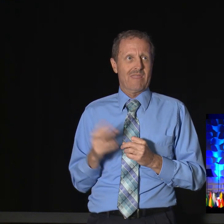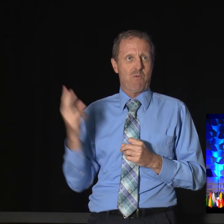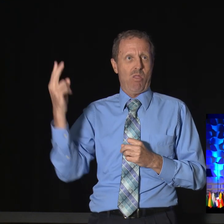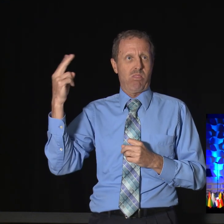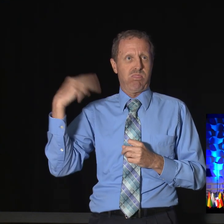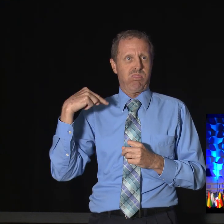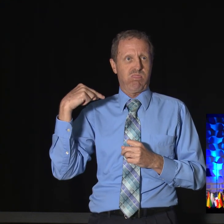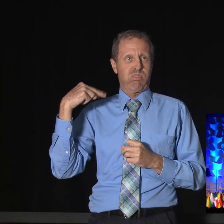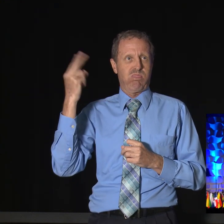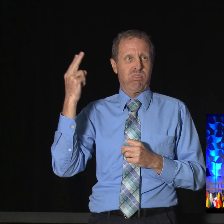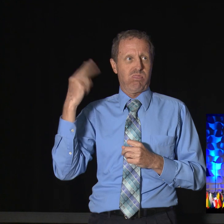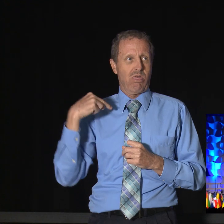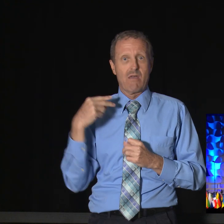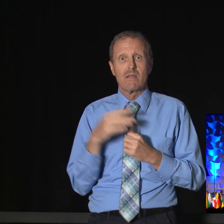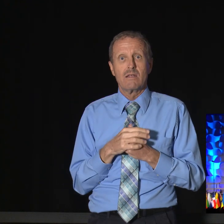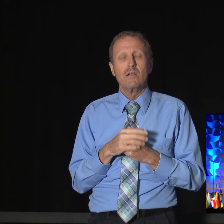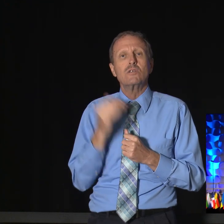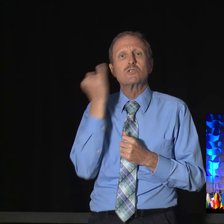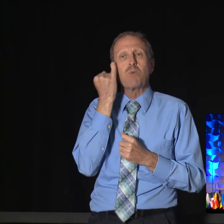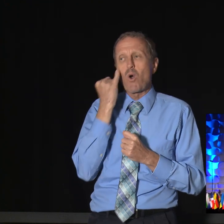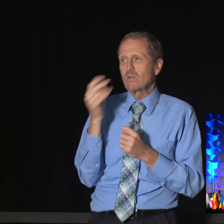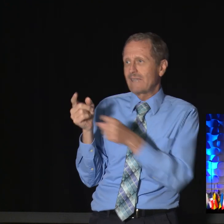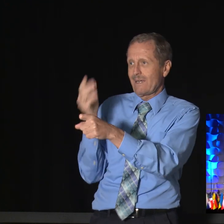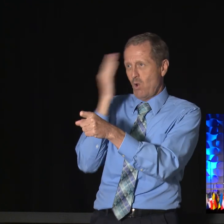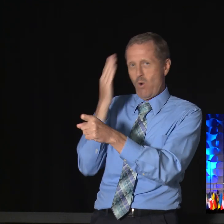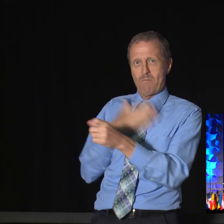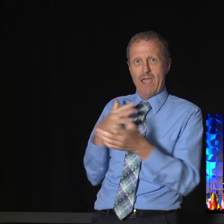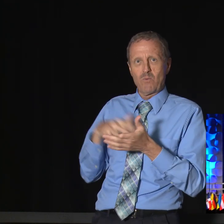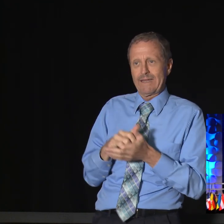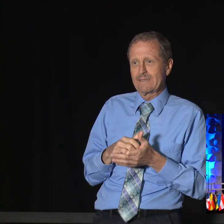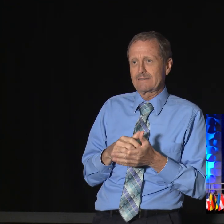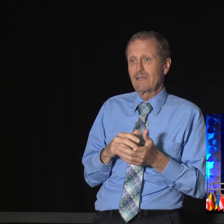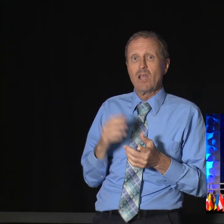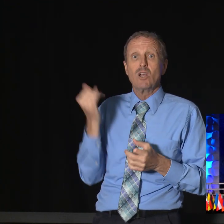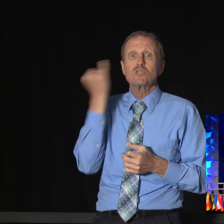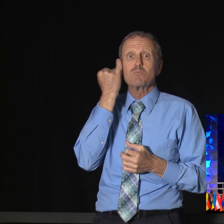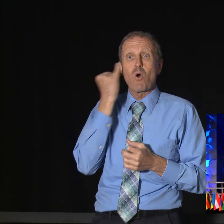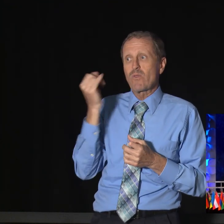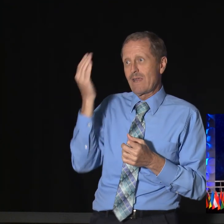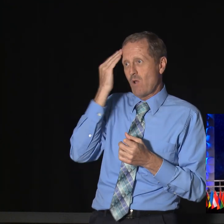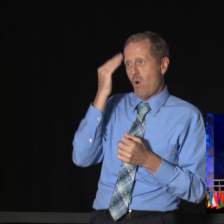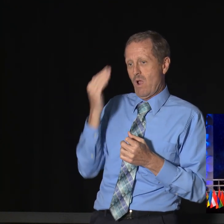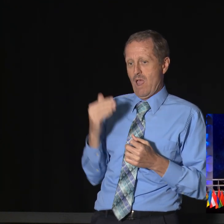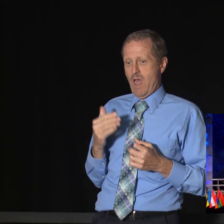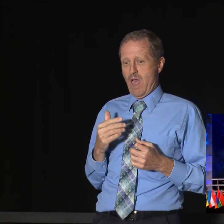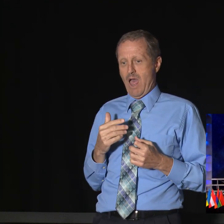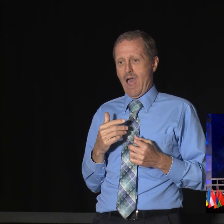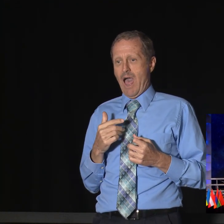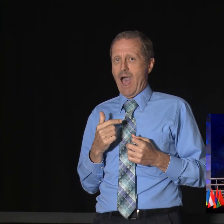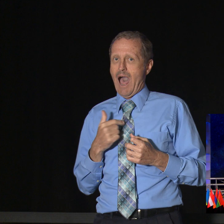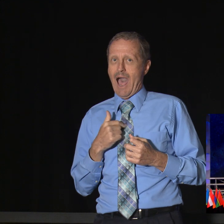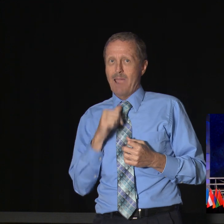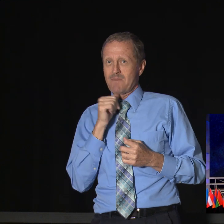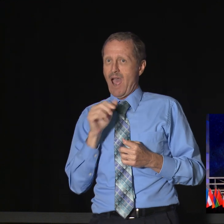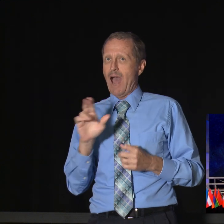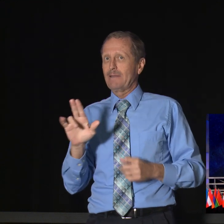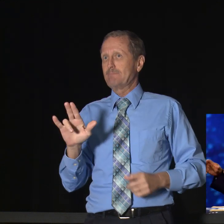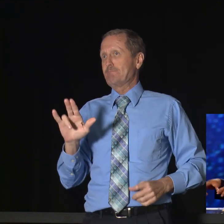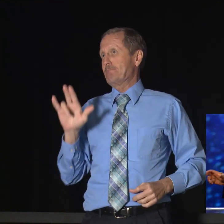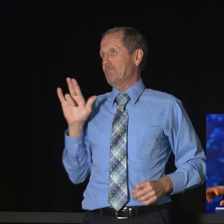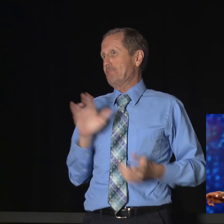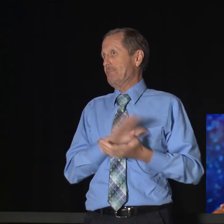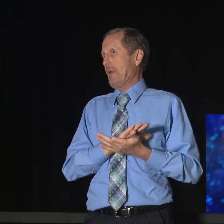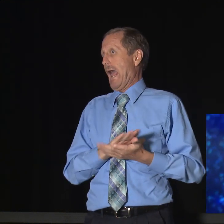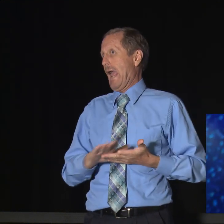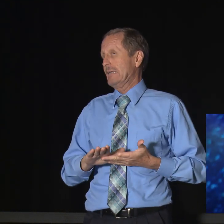What happens if people know my weaknesses? What happens if no, I'm not the person I project myself to be? Will